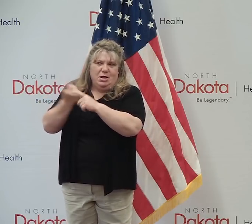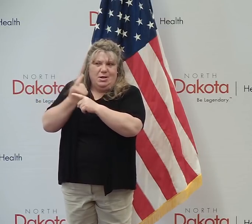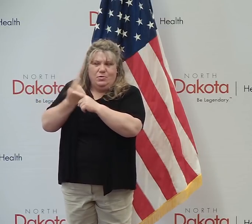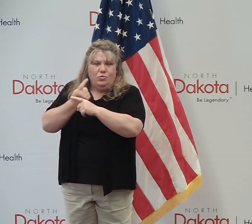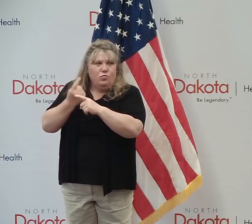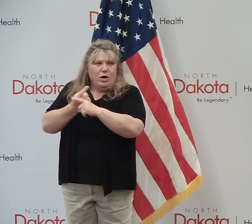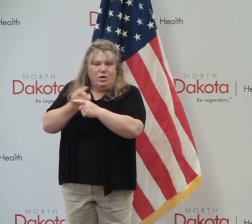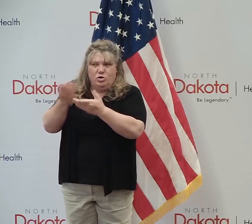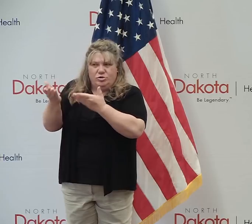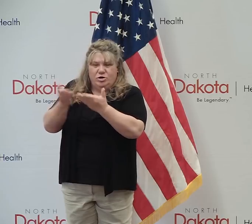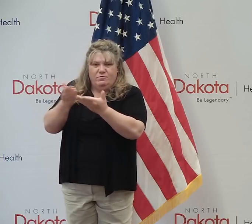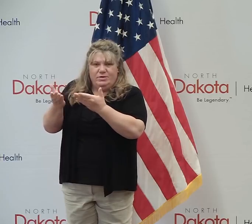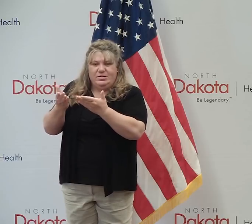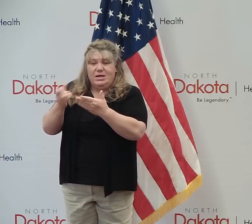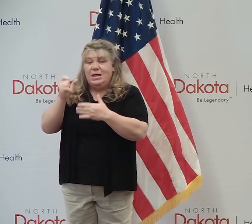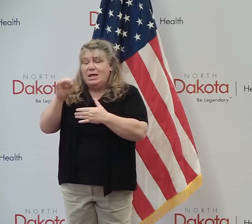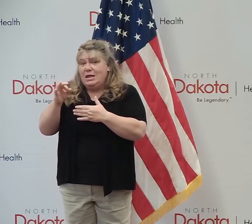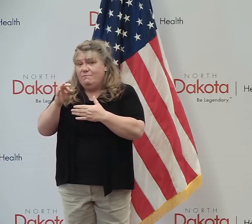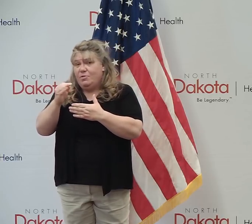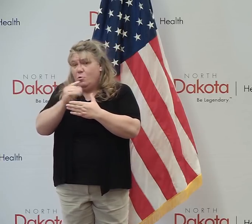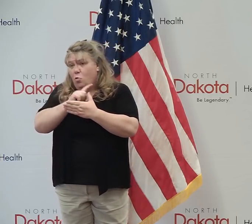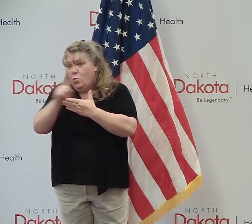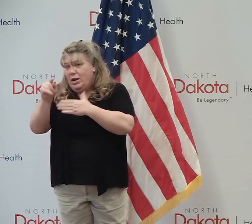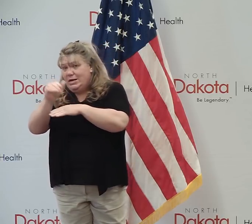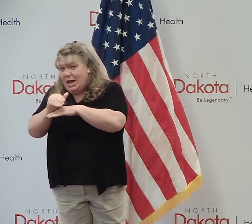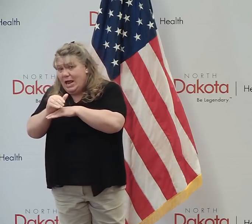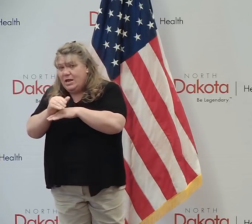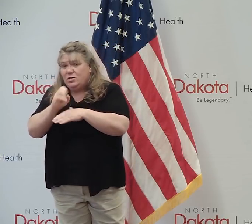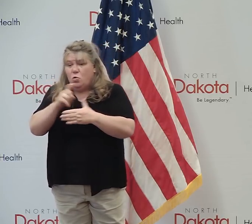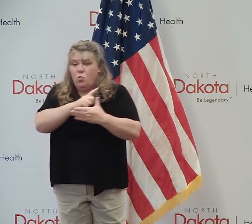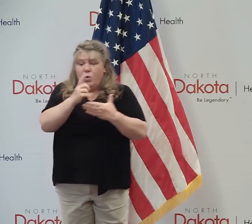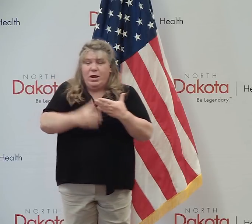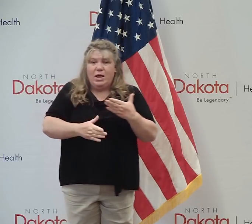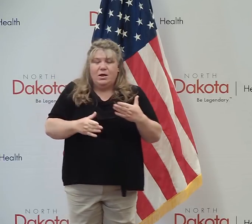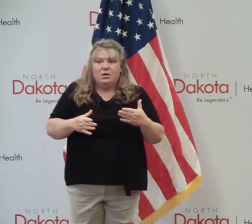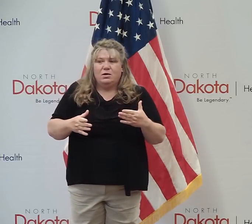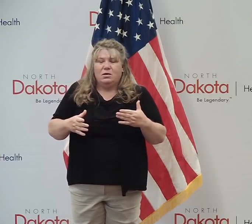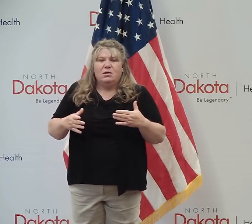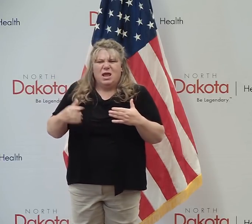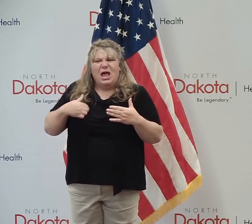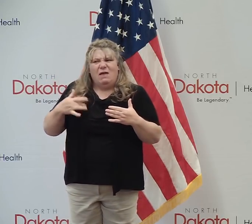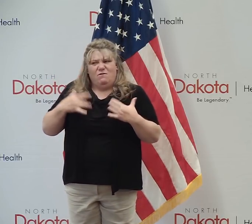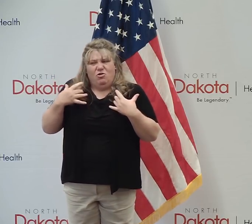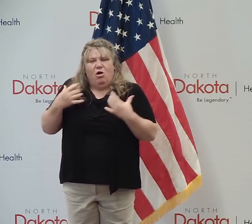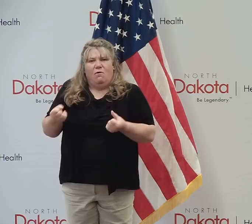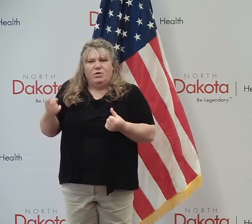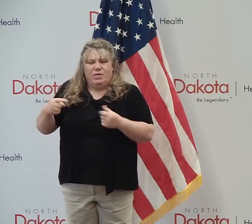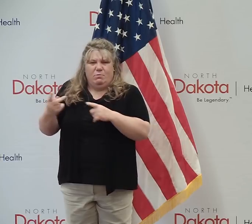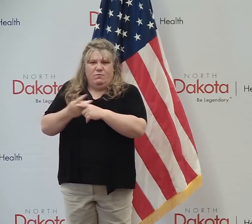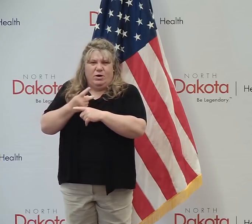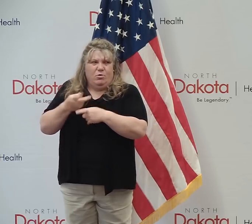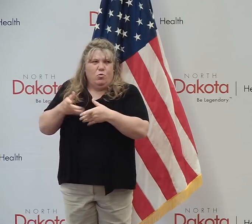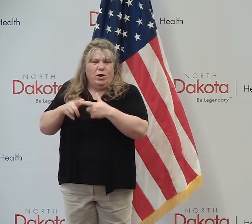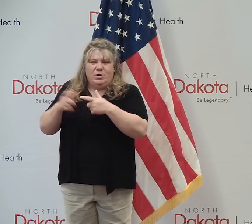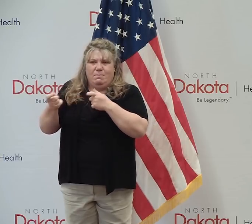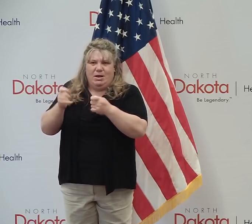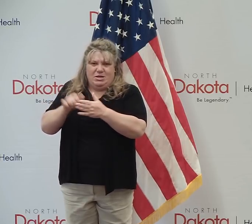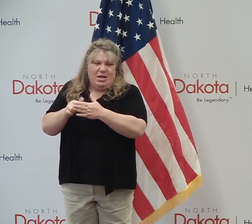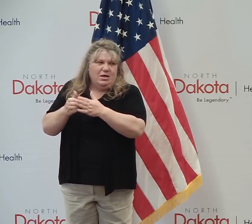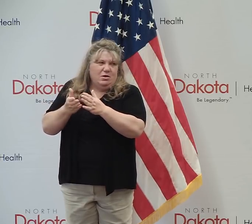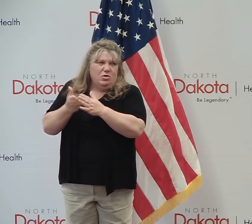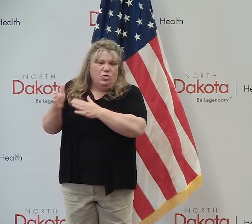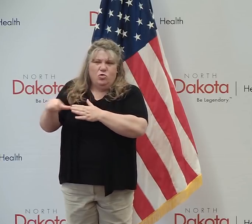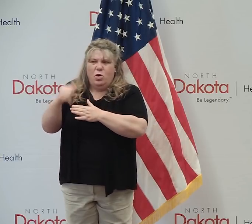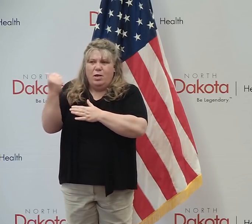regular services, whether those were weeknights or weekend. And I'm confident that they'll figure out a way to manage that through